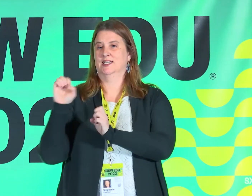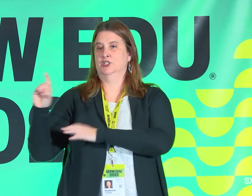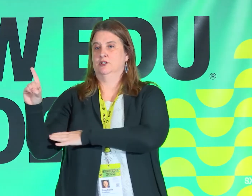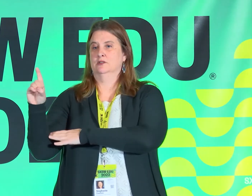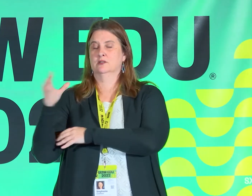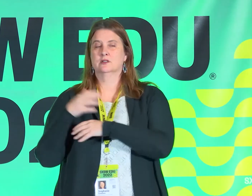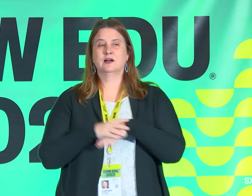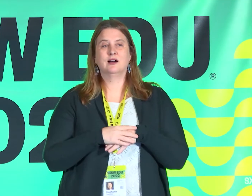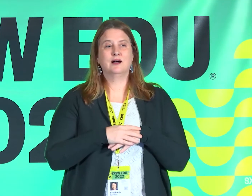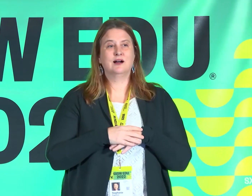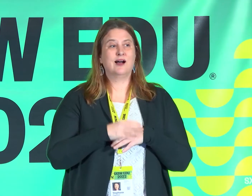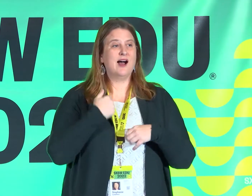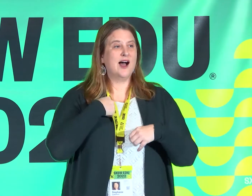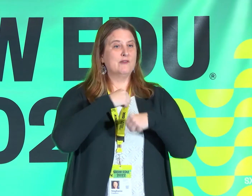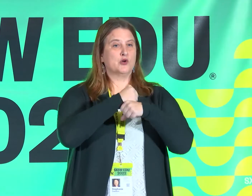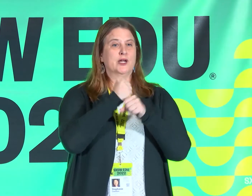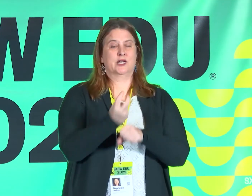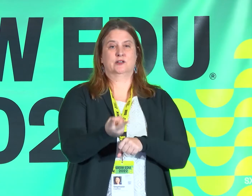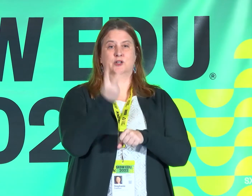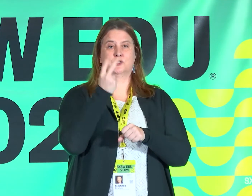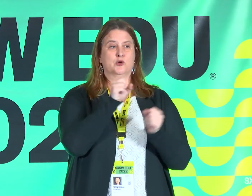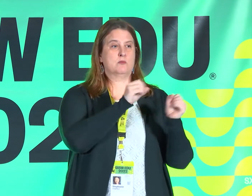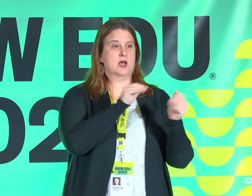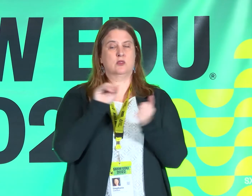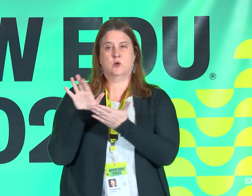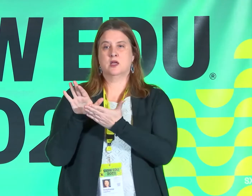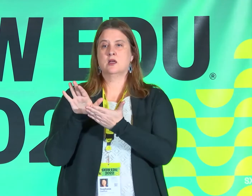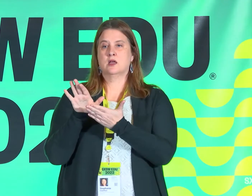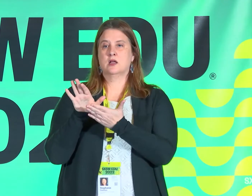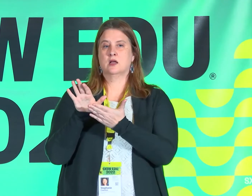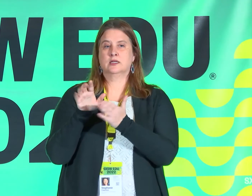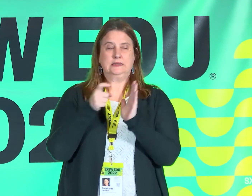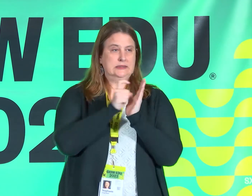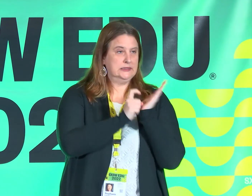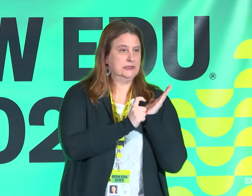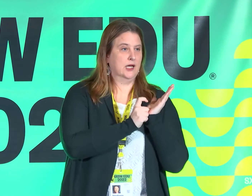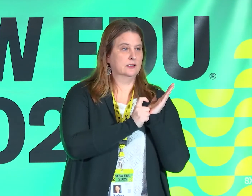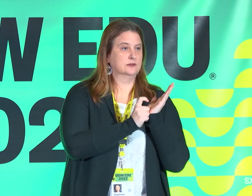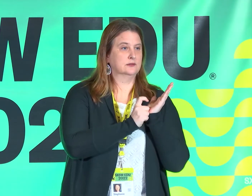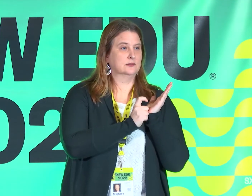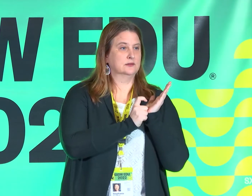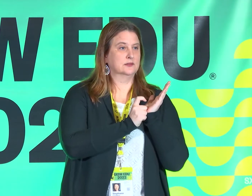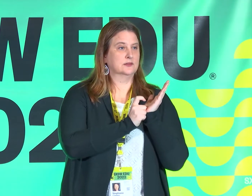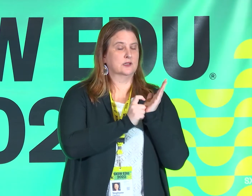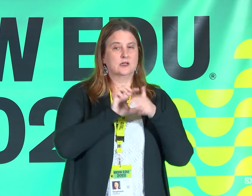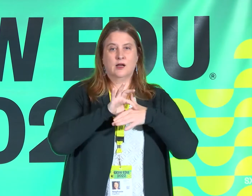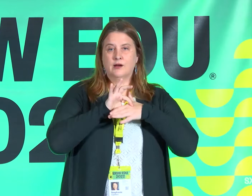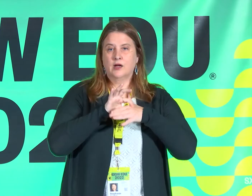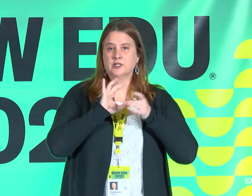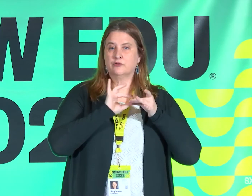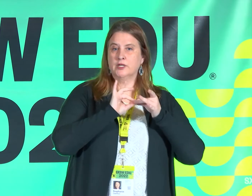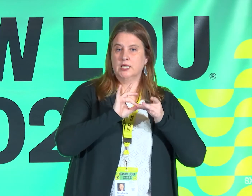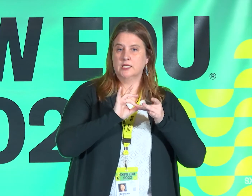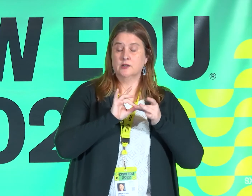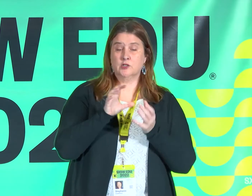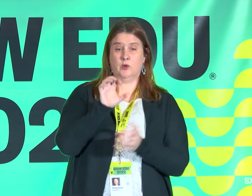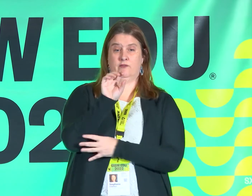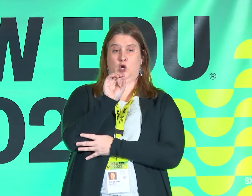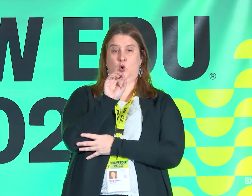of Disabilities in Education. I've created 2 distinct pathways for students. I've designed them intentionally. The content is